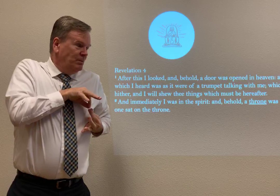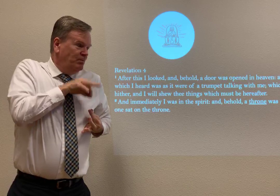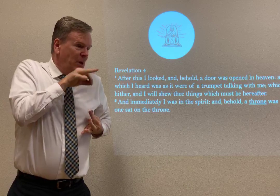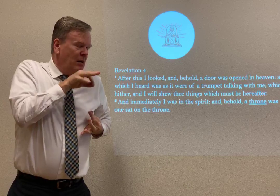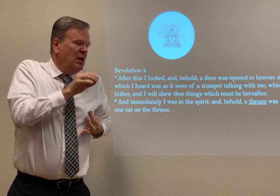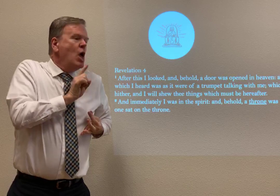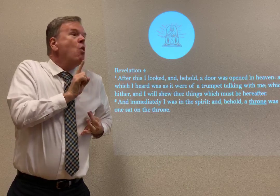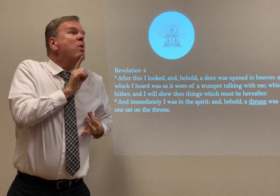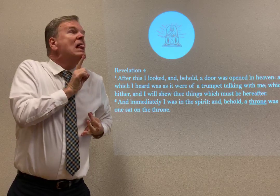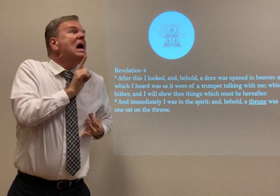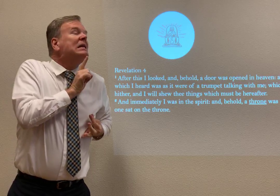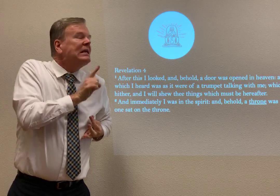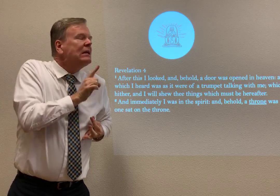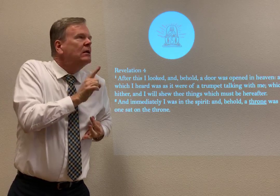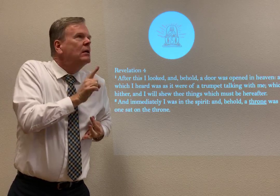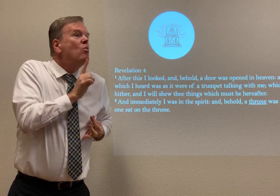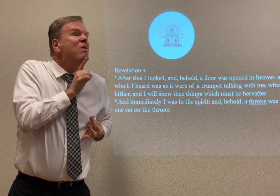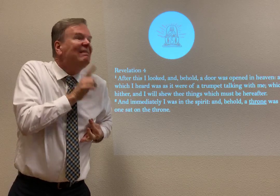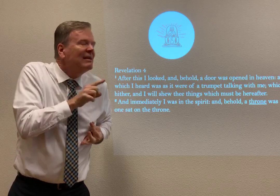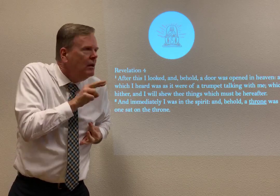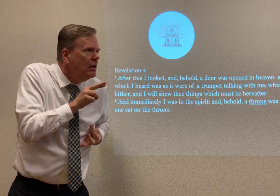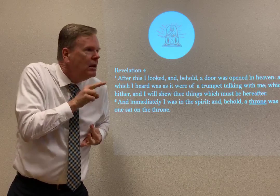I was in the spirit.